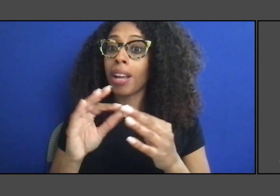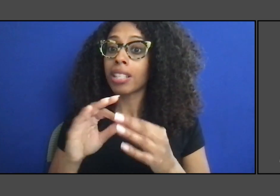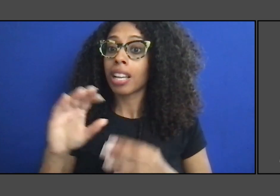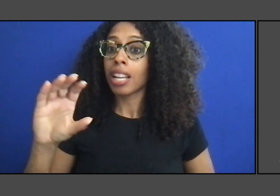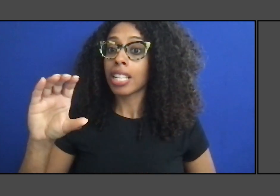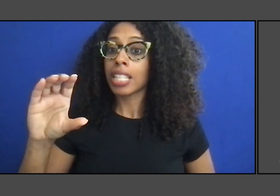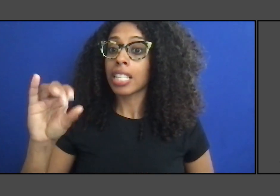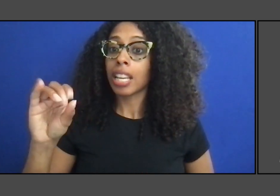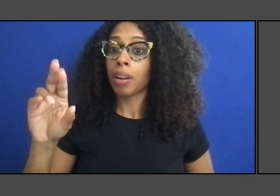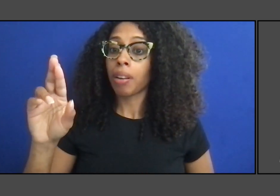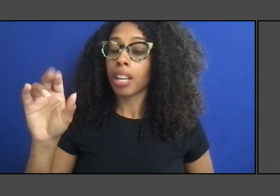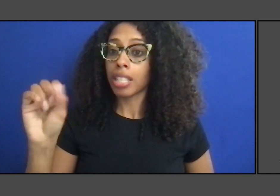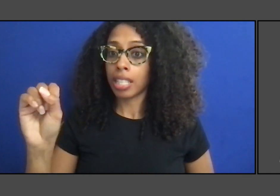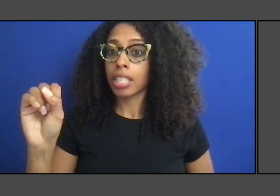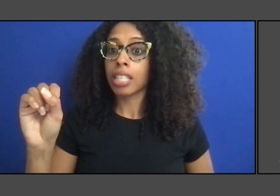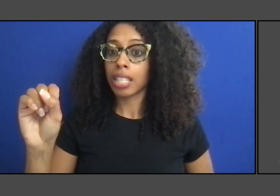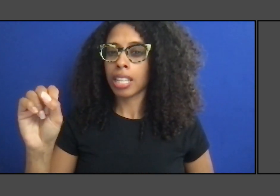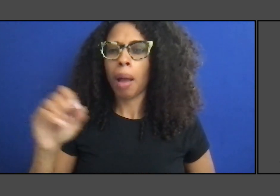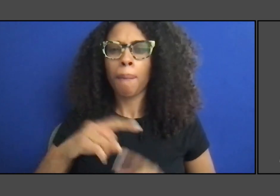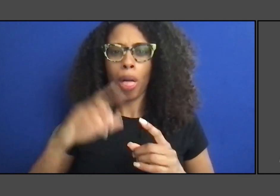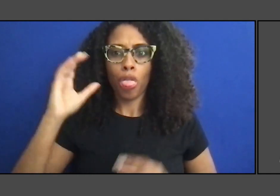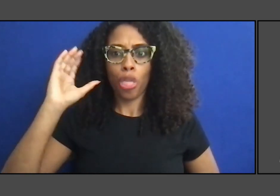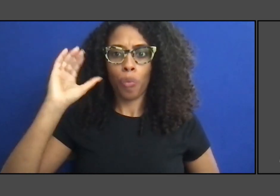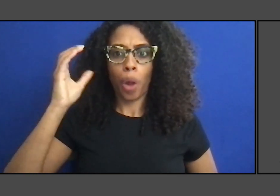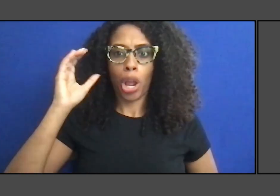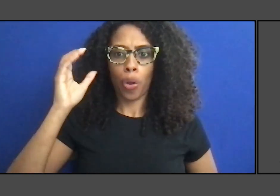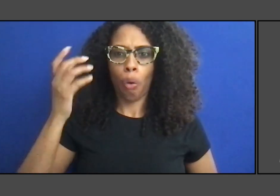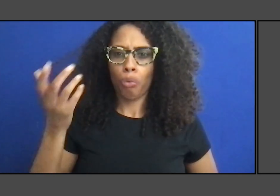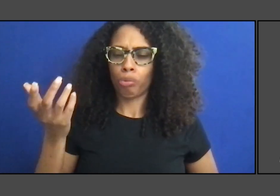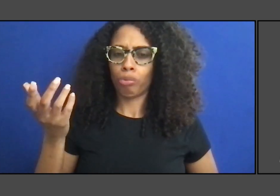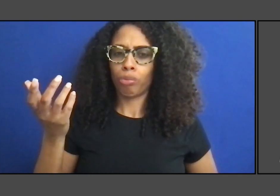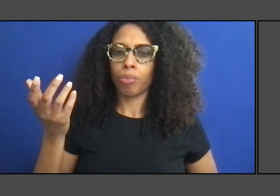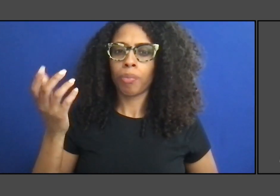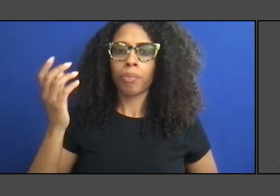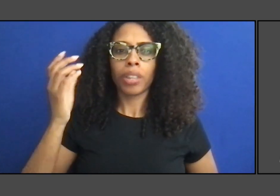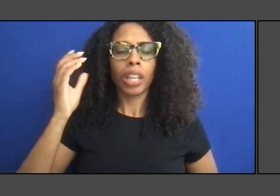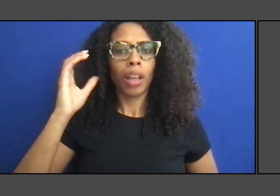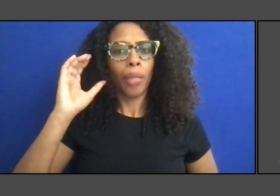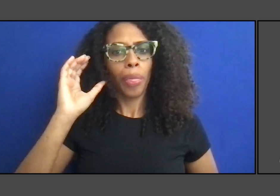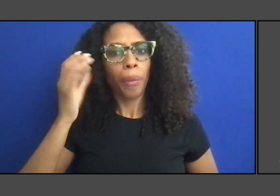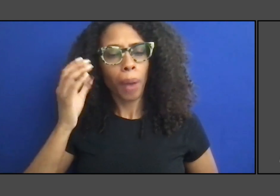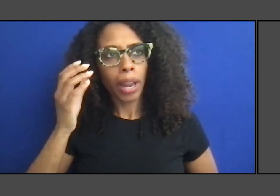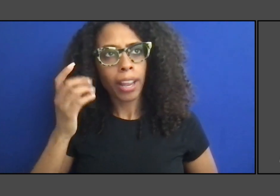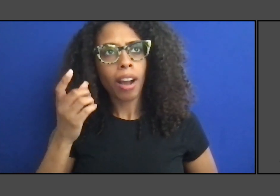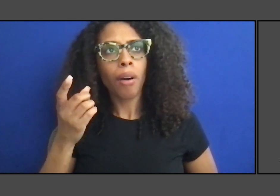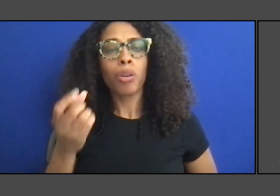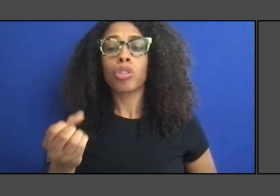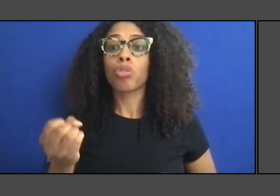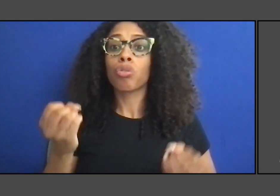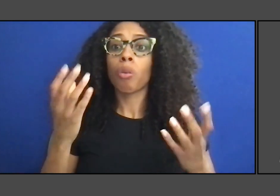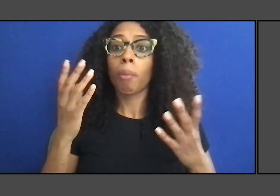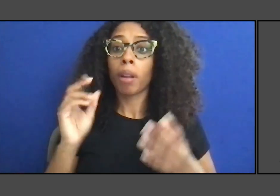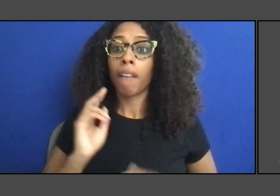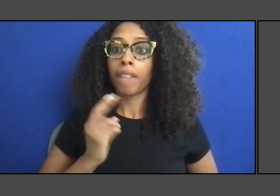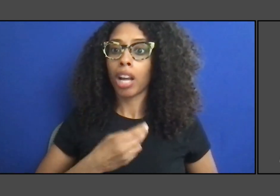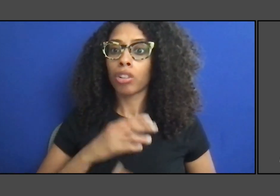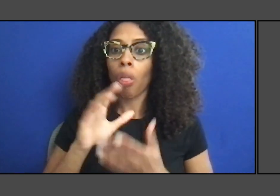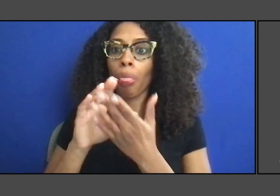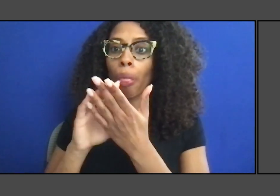and just the radio as a place that certainly so many of us learned so much coming along,